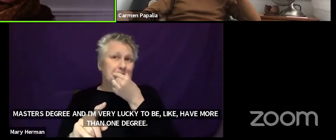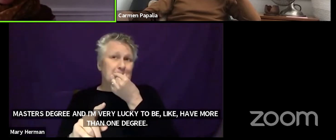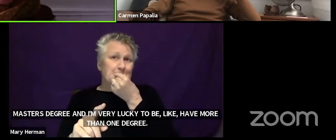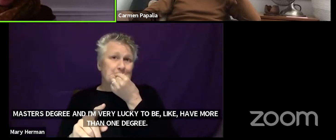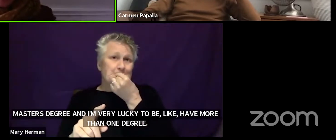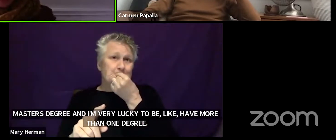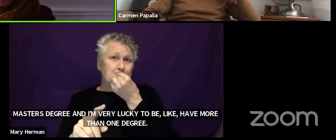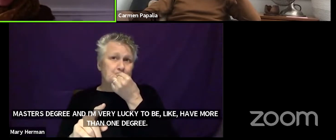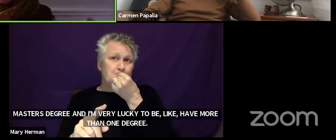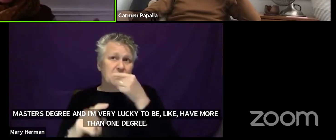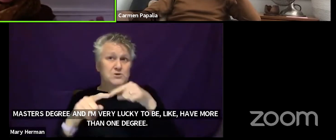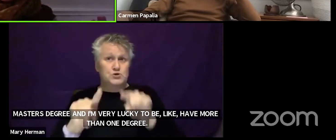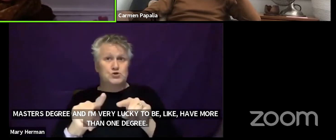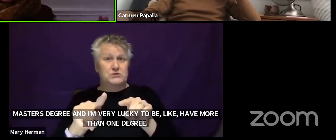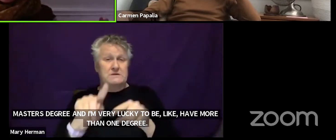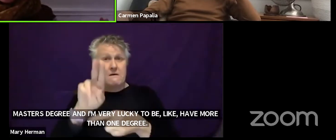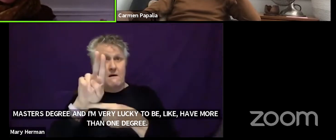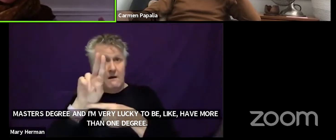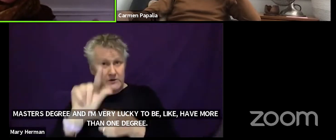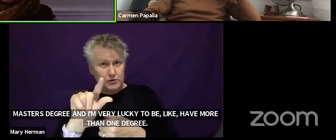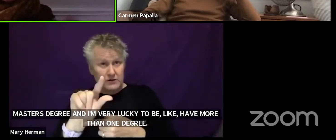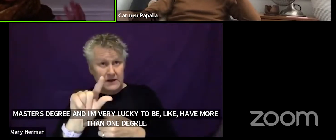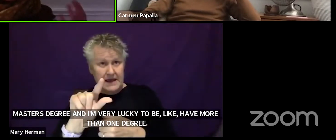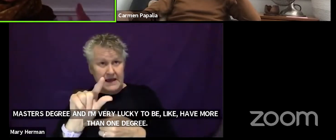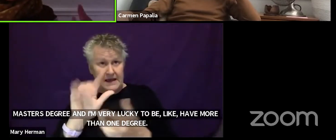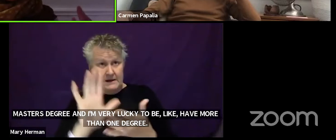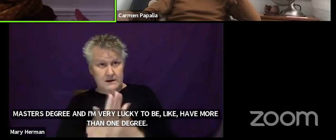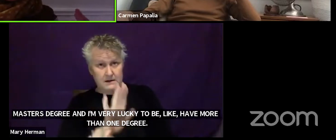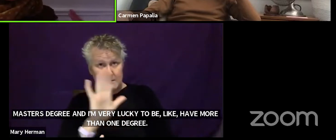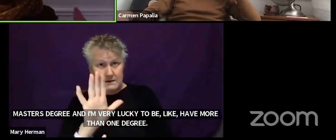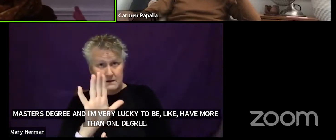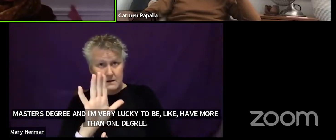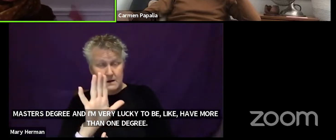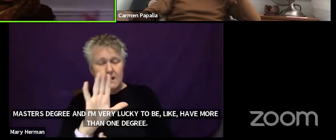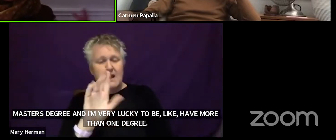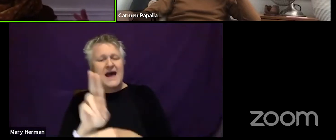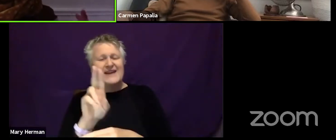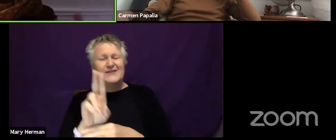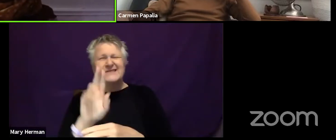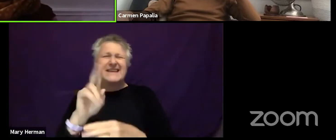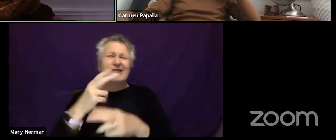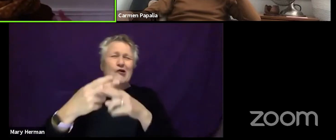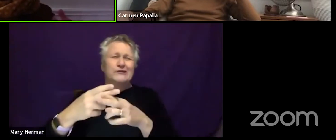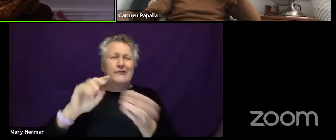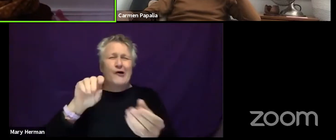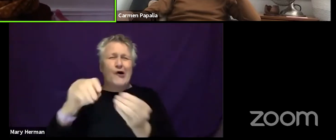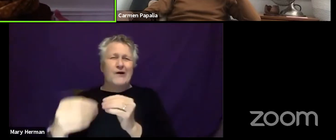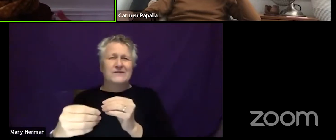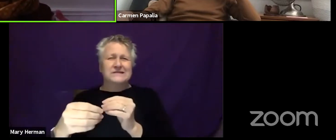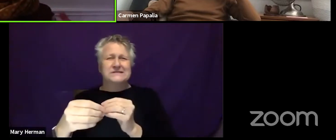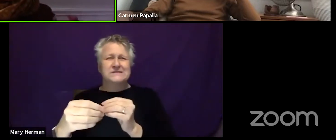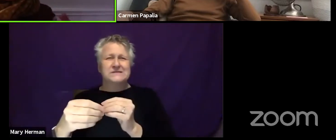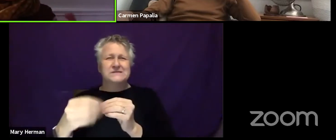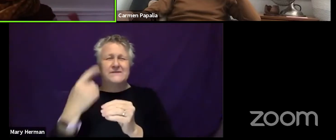my undergrad, I also used the, like, they called it the Office of Students with Disabilities, but I felt